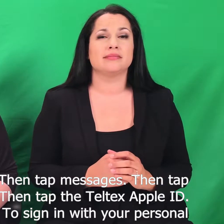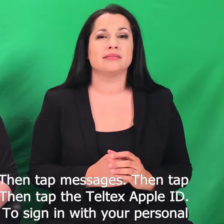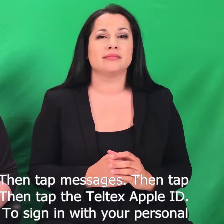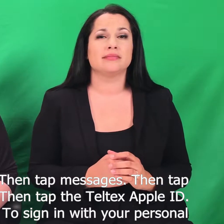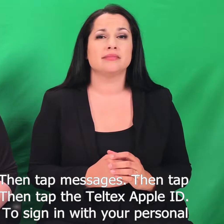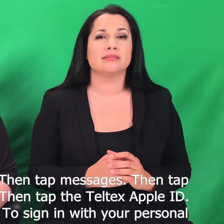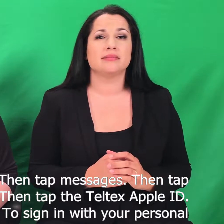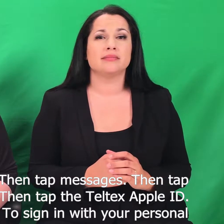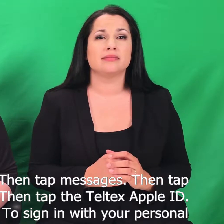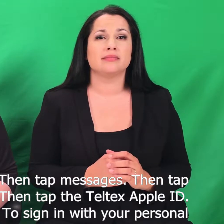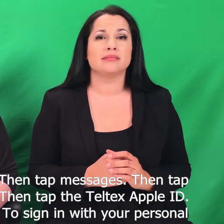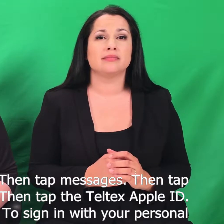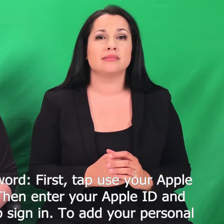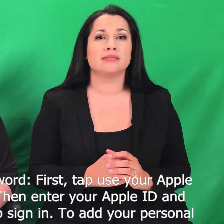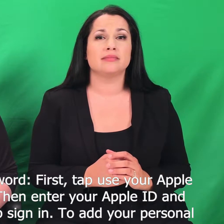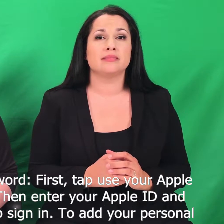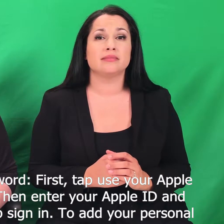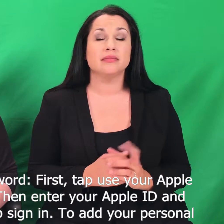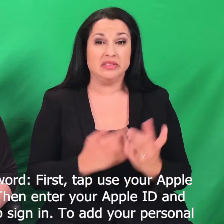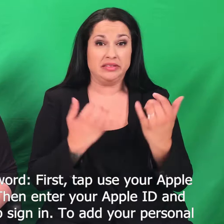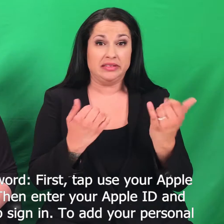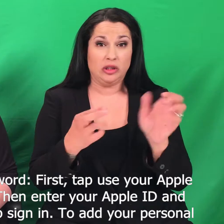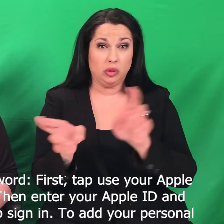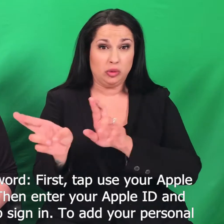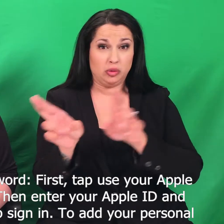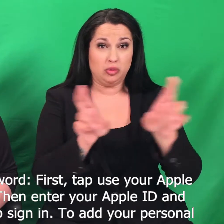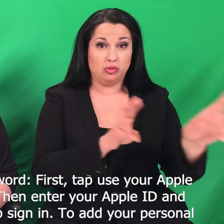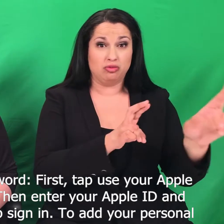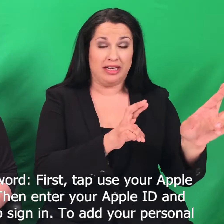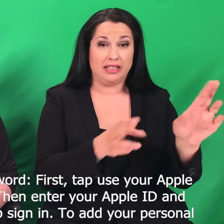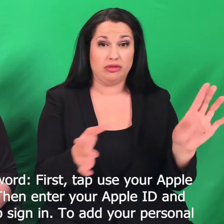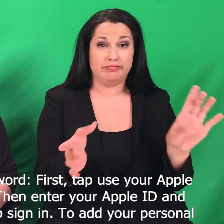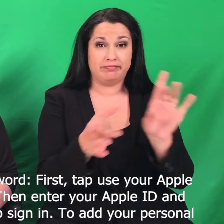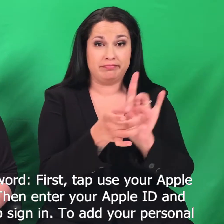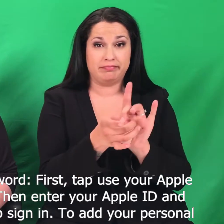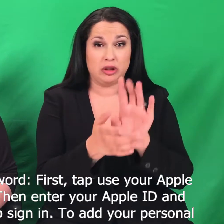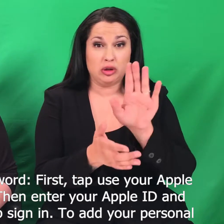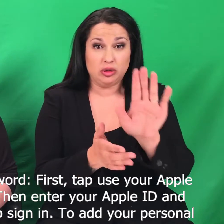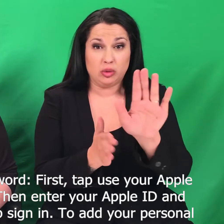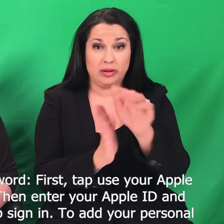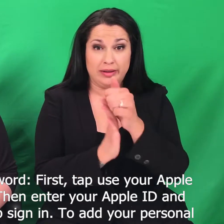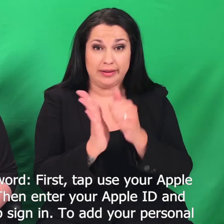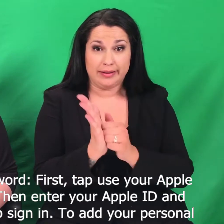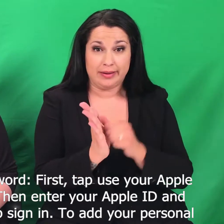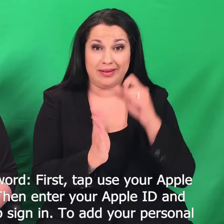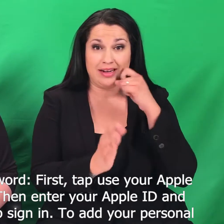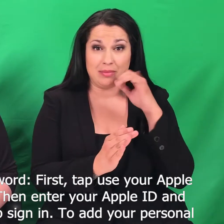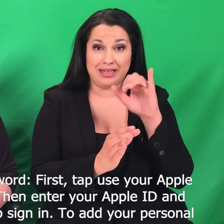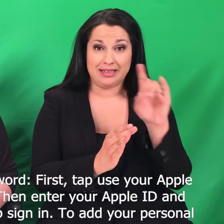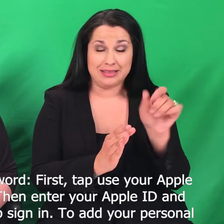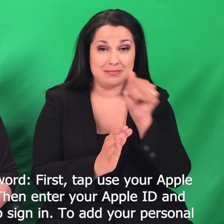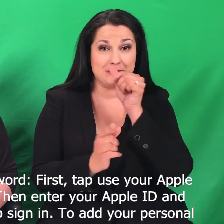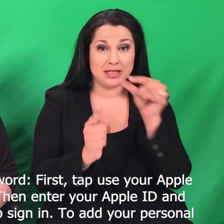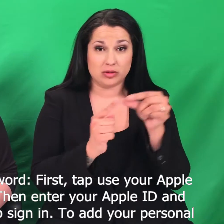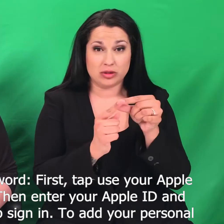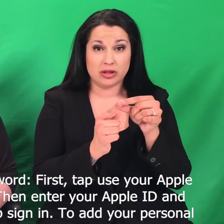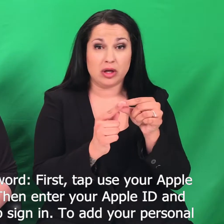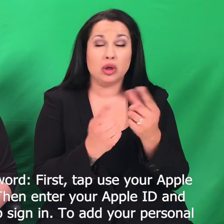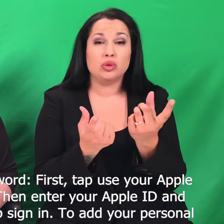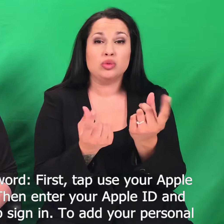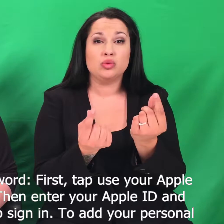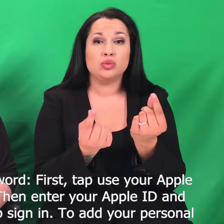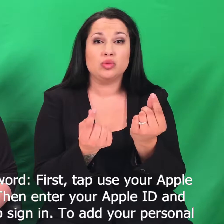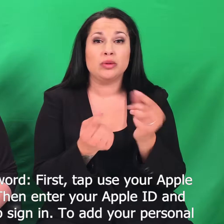To sign in with your personal Apple ID and password, first, tap Use Your Apple